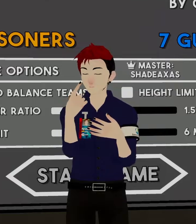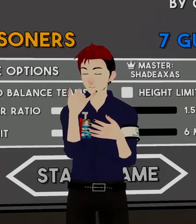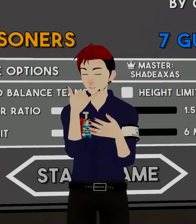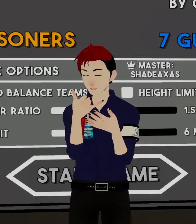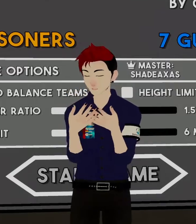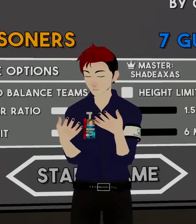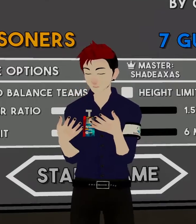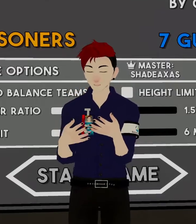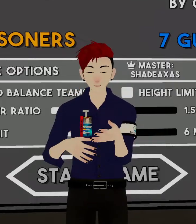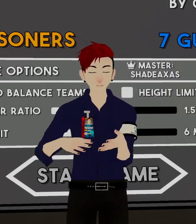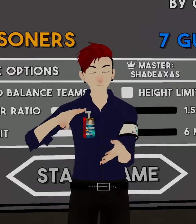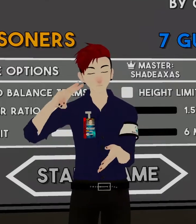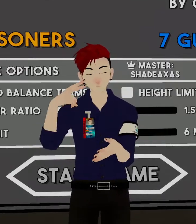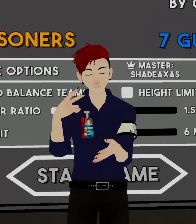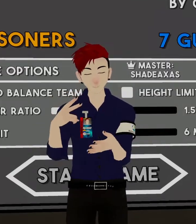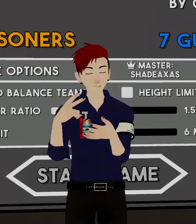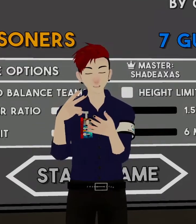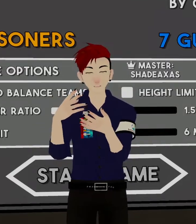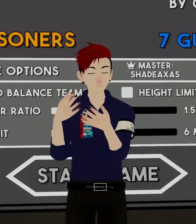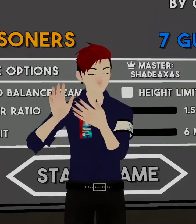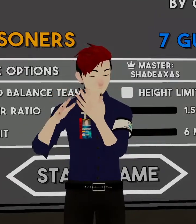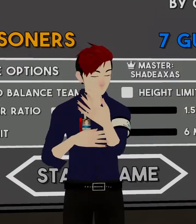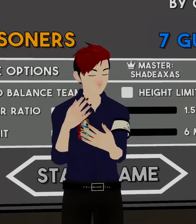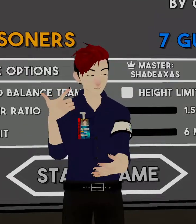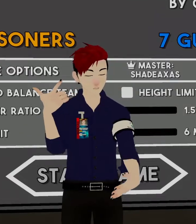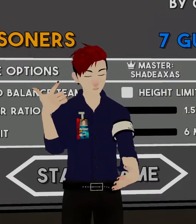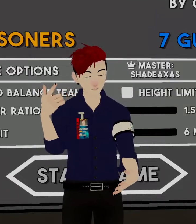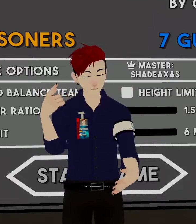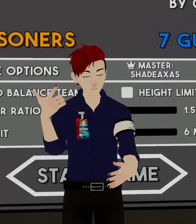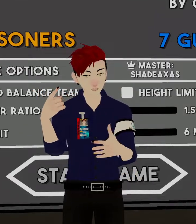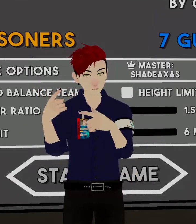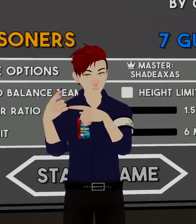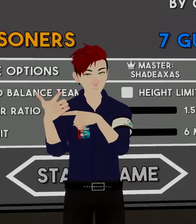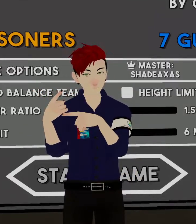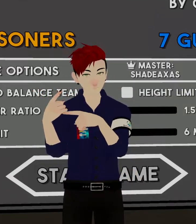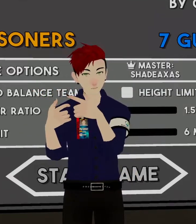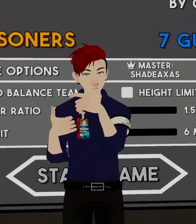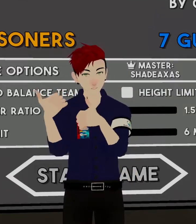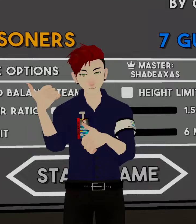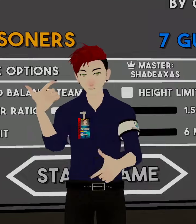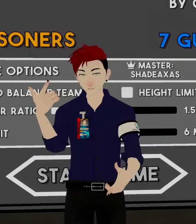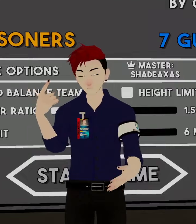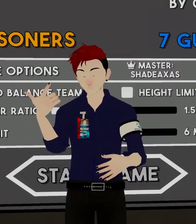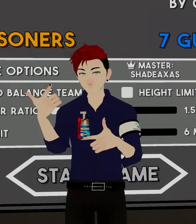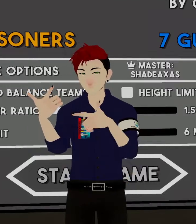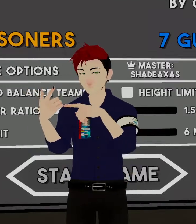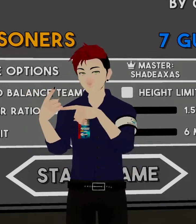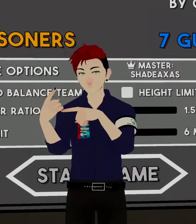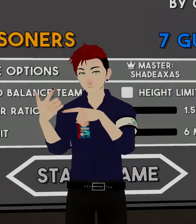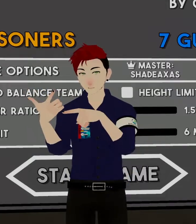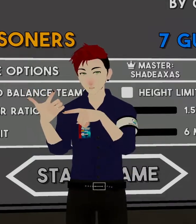tell you the wrong thing. And second, they're all guns for the most part. So